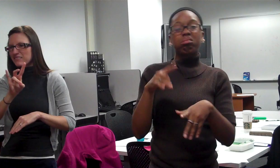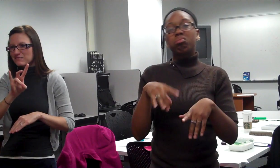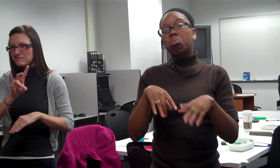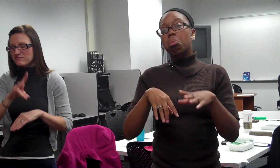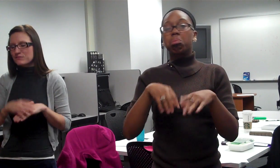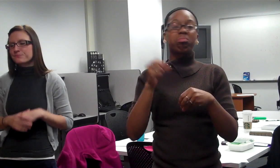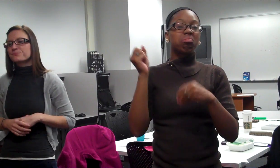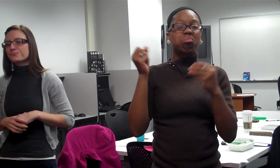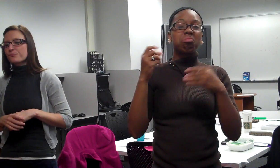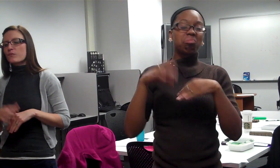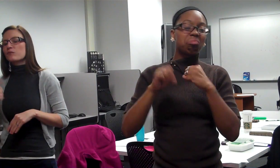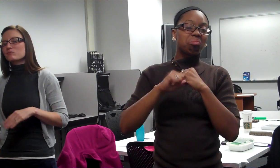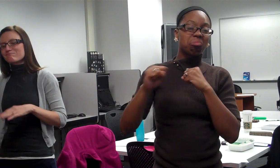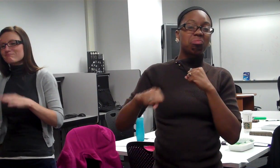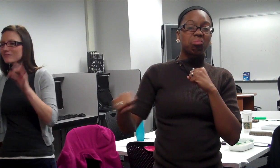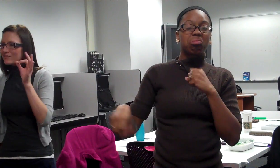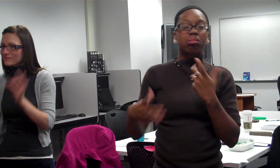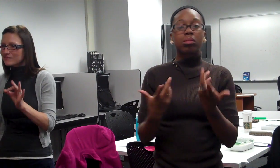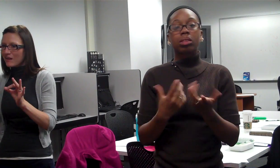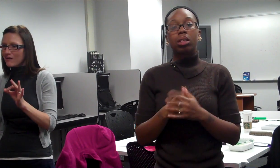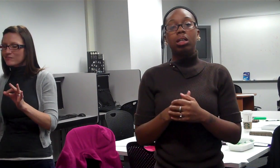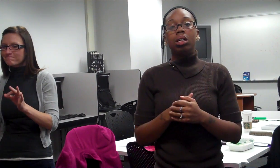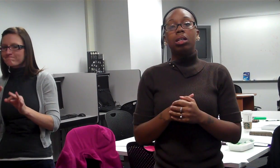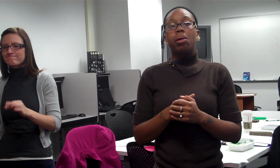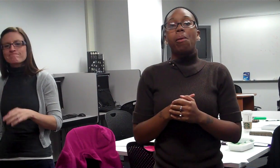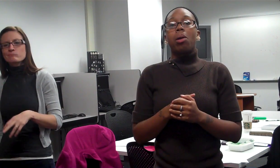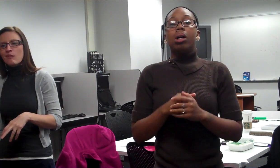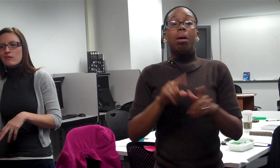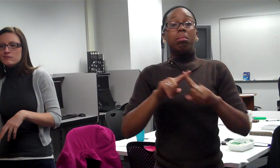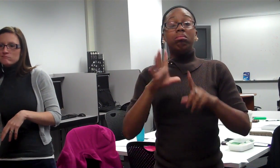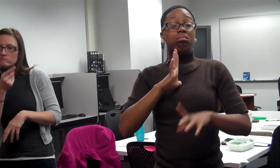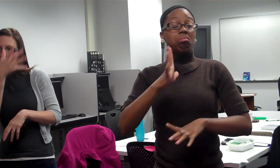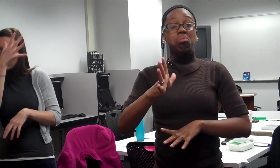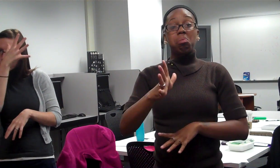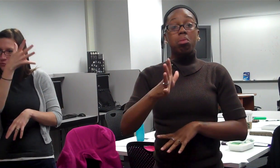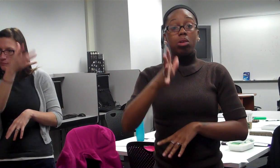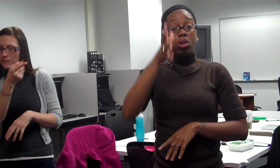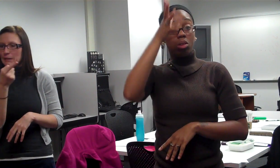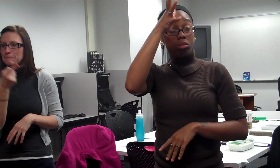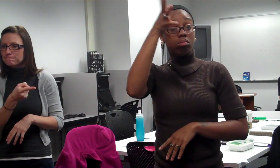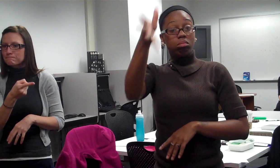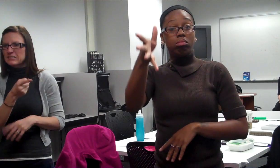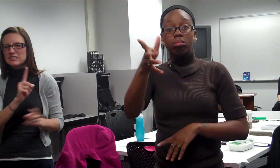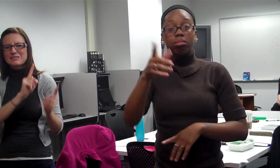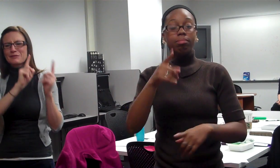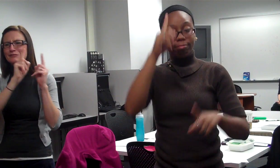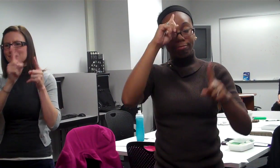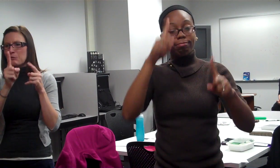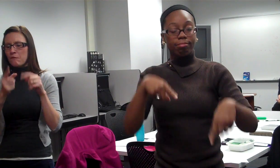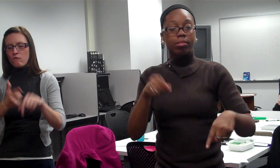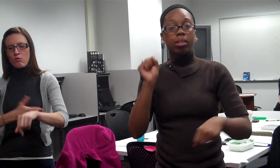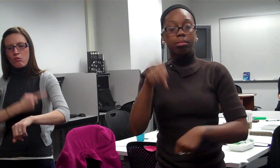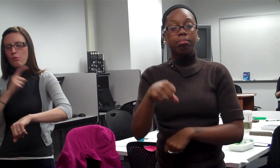So we decided, okay, fine, we'll listen to Grandpa. He's been going there even longer than any of us. So we left, we were supposed to leave